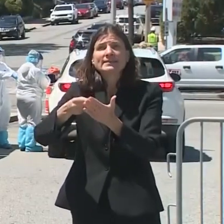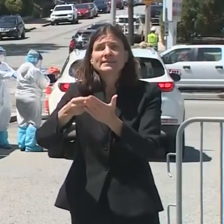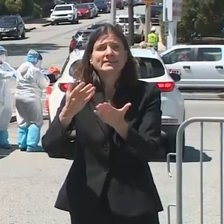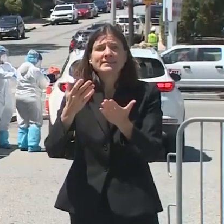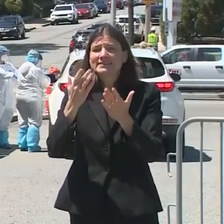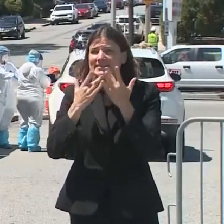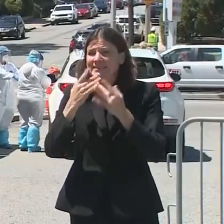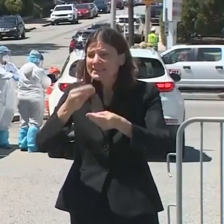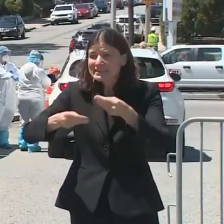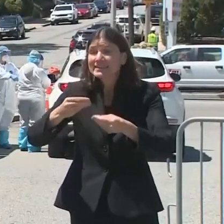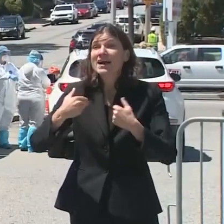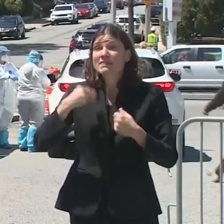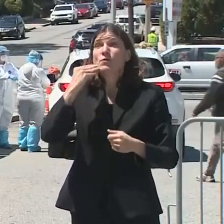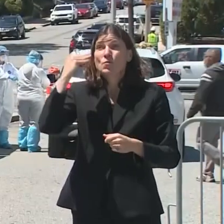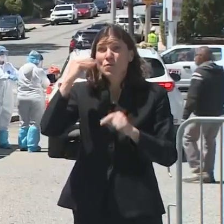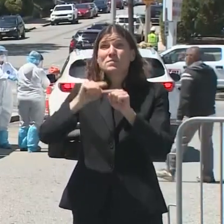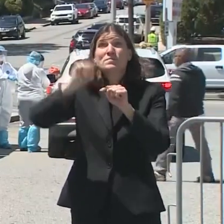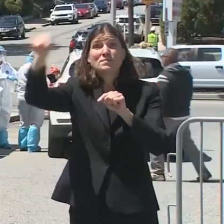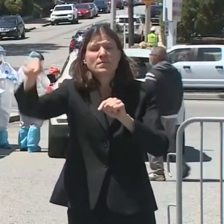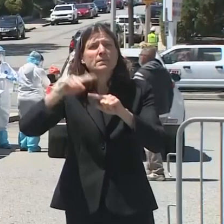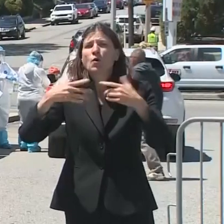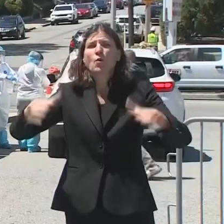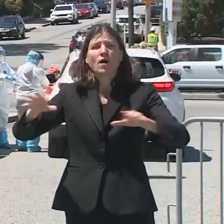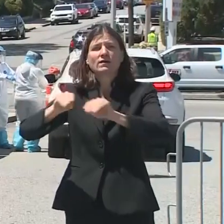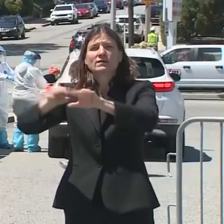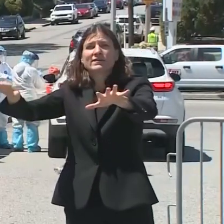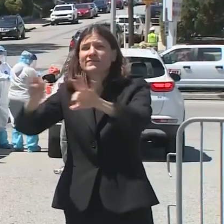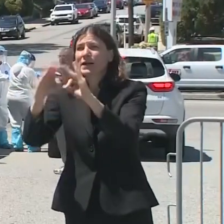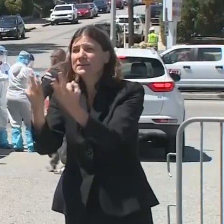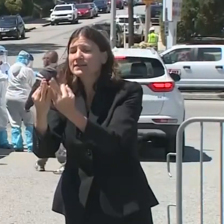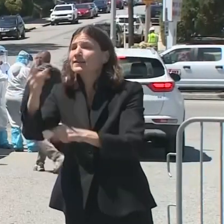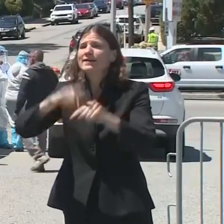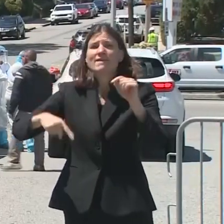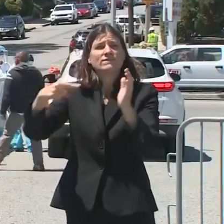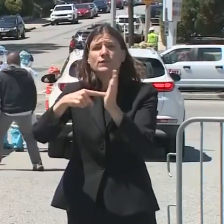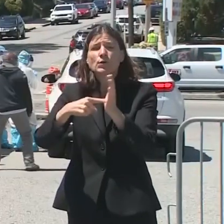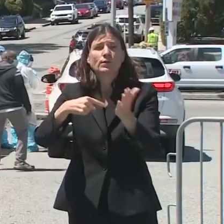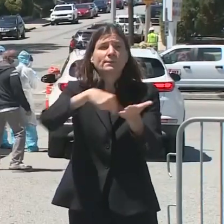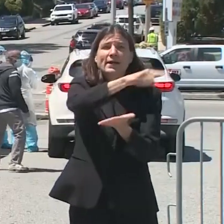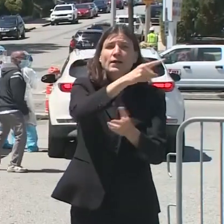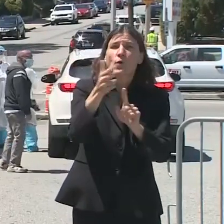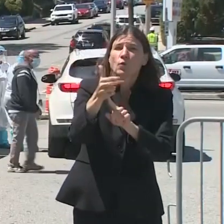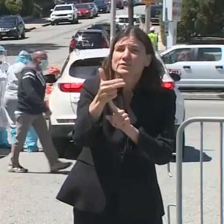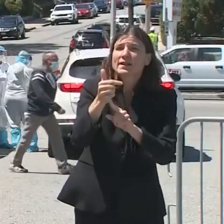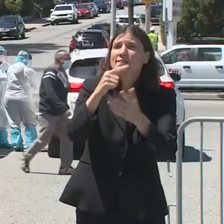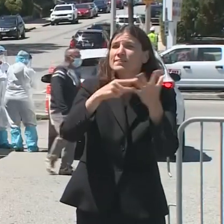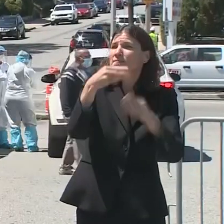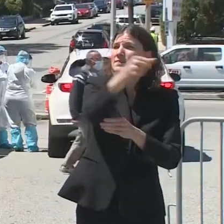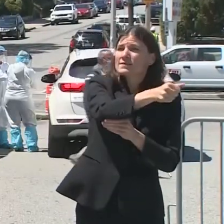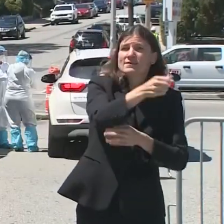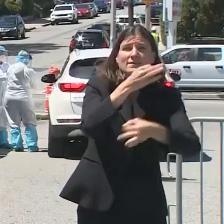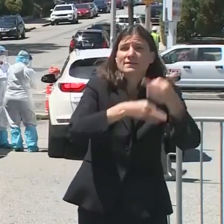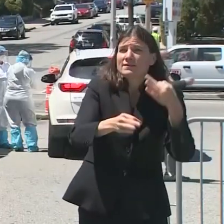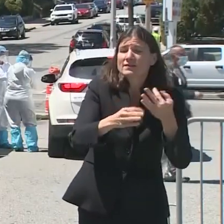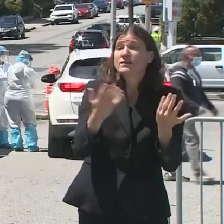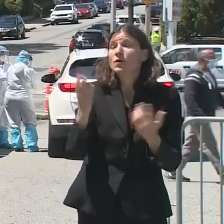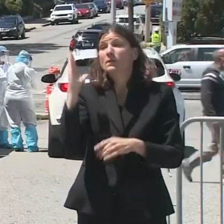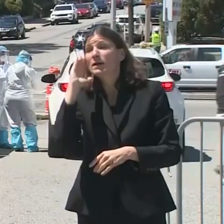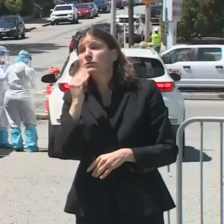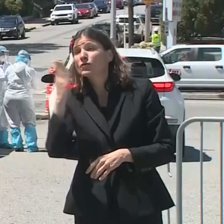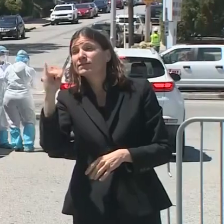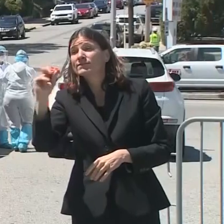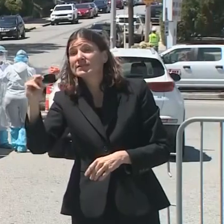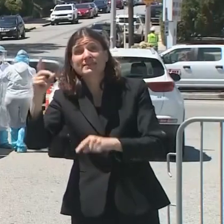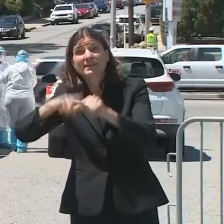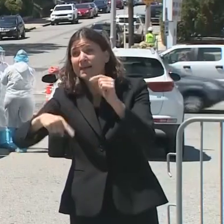providers, and the contact tracing program, because these individuals may need a safe space to isolate due to either a high-risk